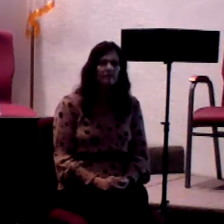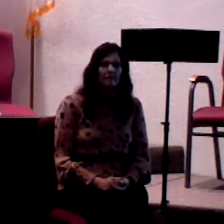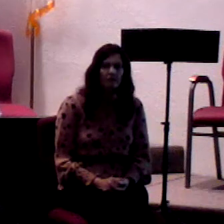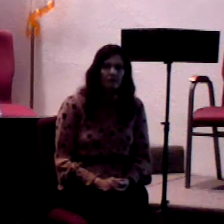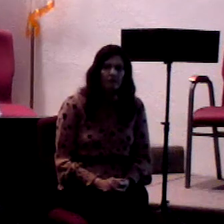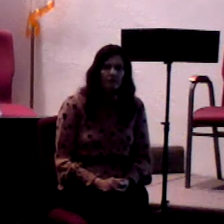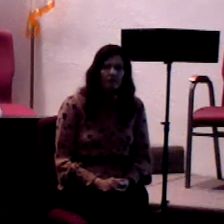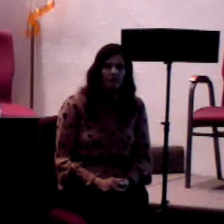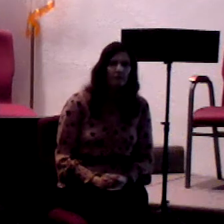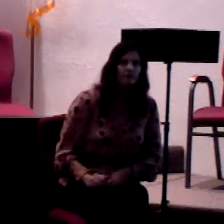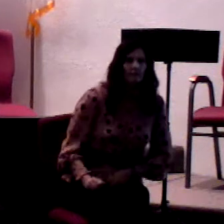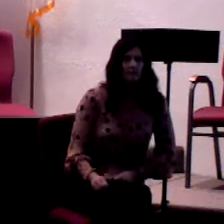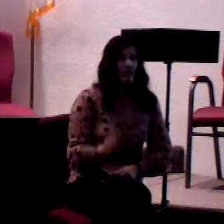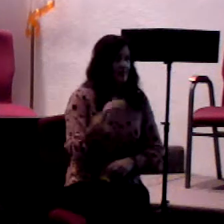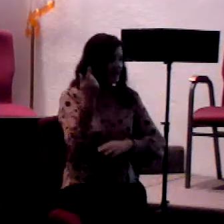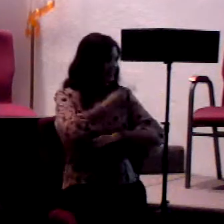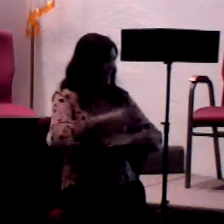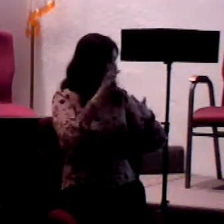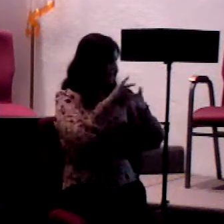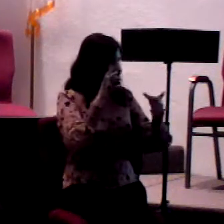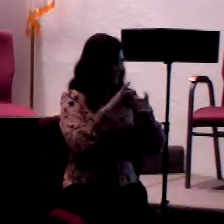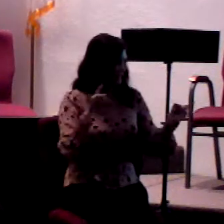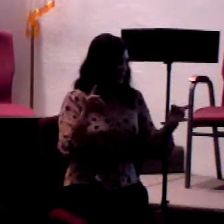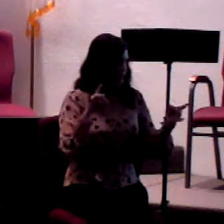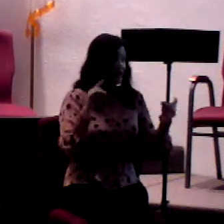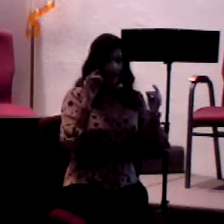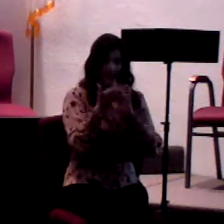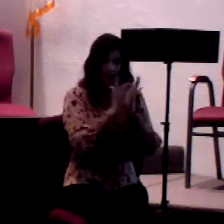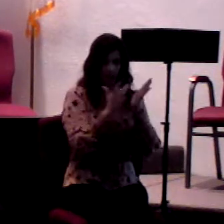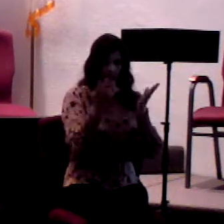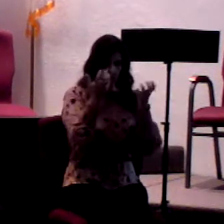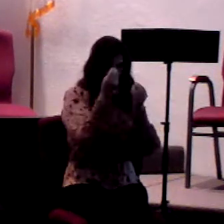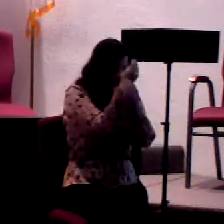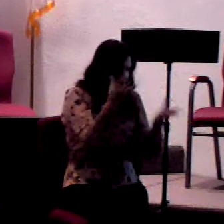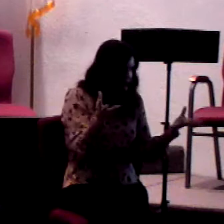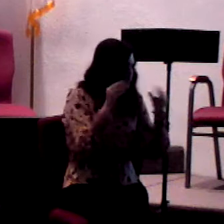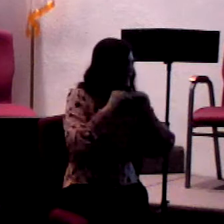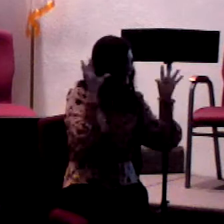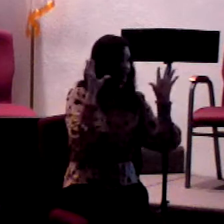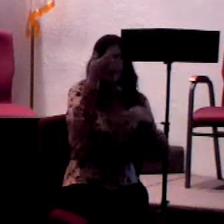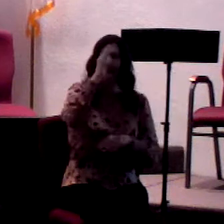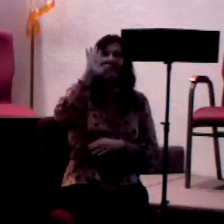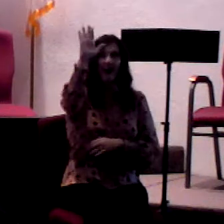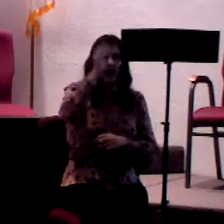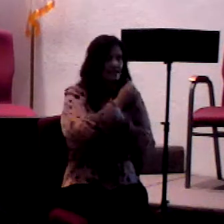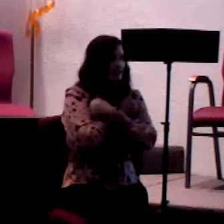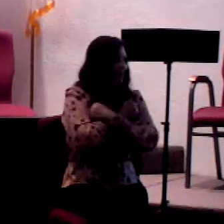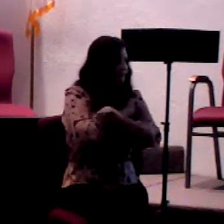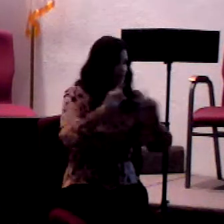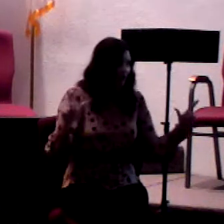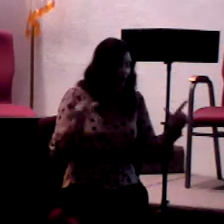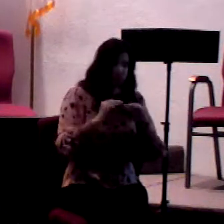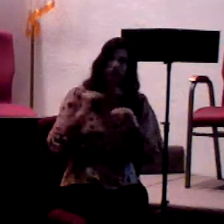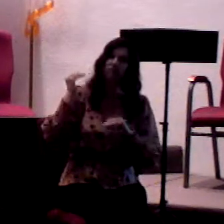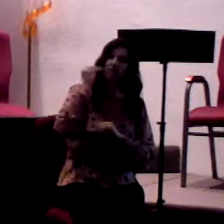hillside that day, the message Jesus had come to deliver was unmistakable. God loved us so much, he would